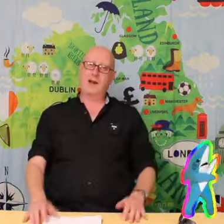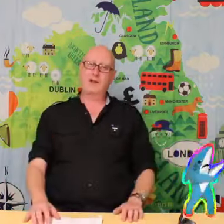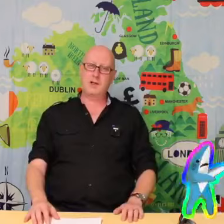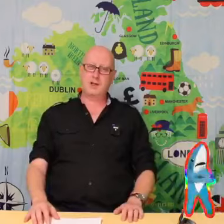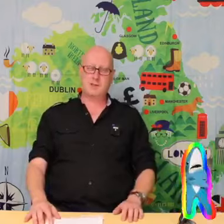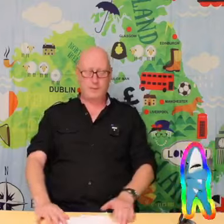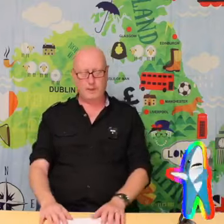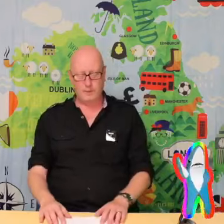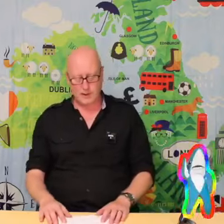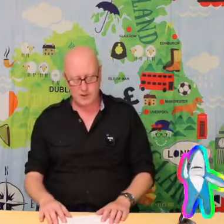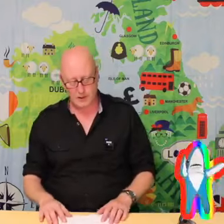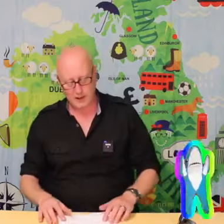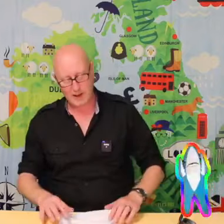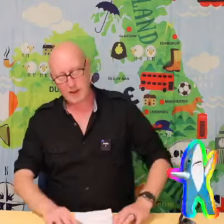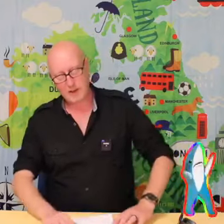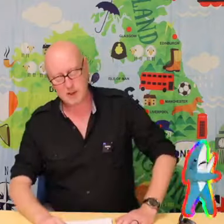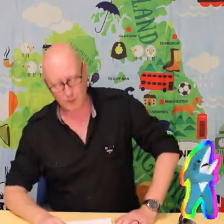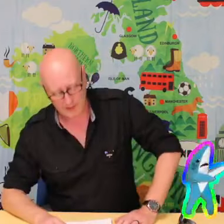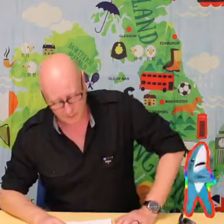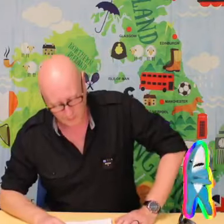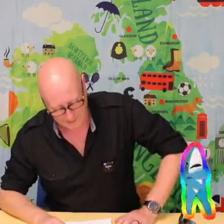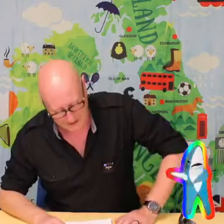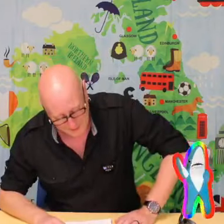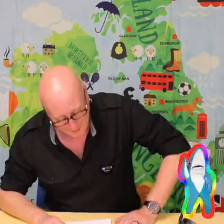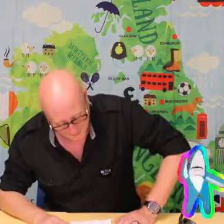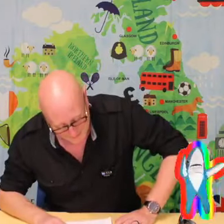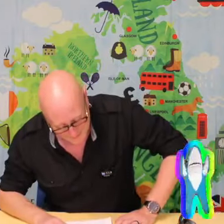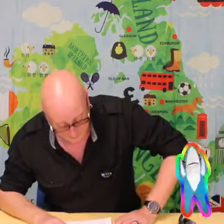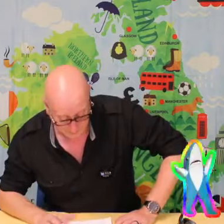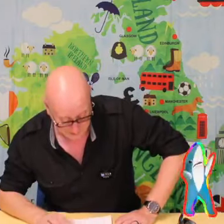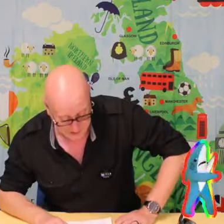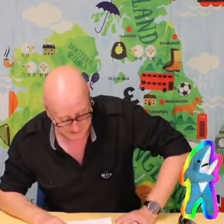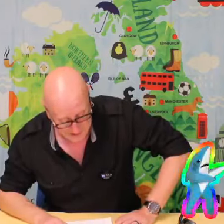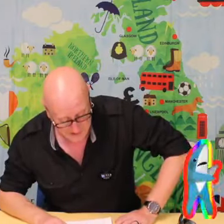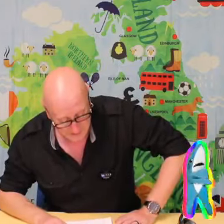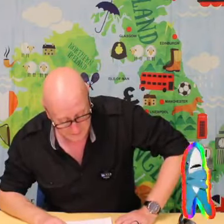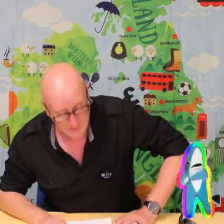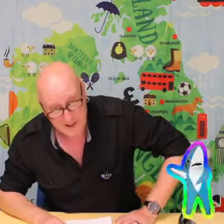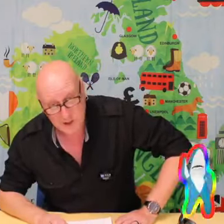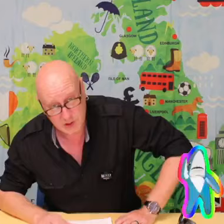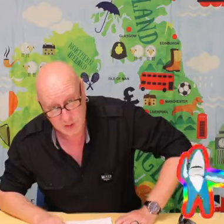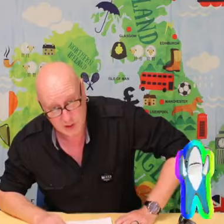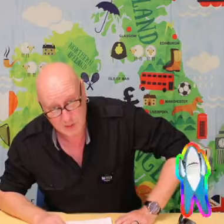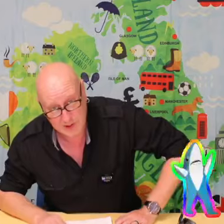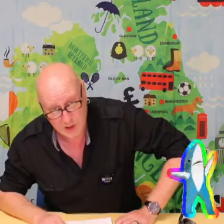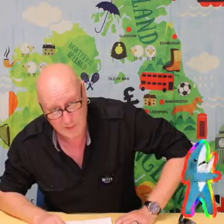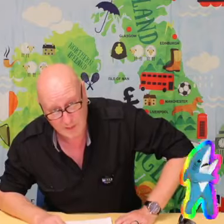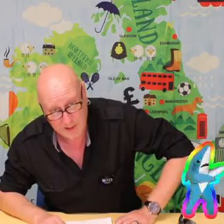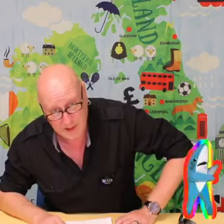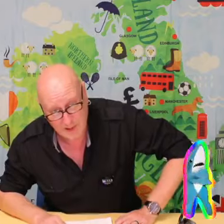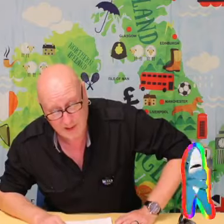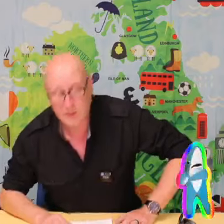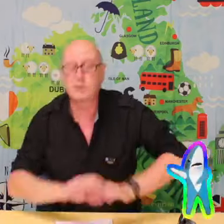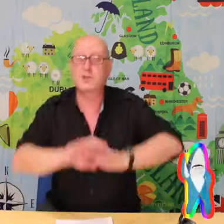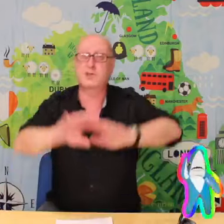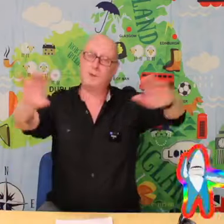you know, sit back, relax, enjoy. This week we have, you'll see it, but we'll be introduced to you, ladies and gentlemen, up there in TV land and across the bubbles,